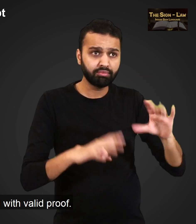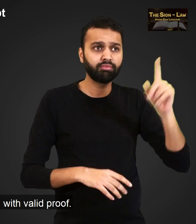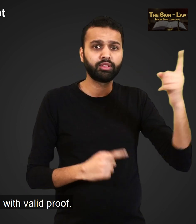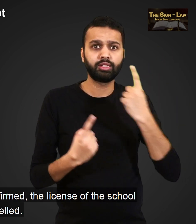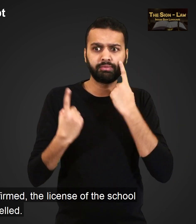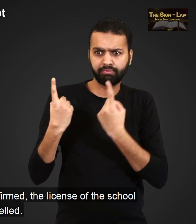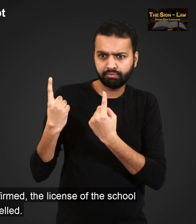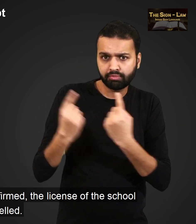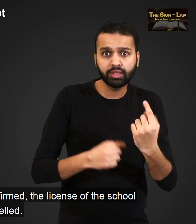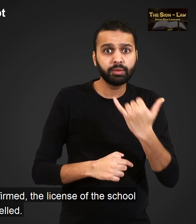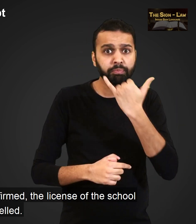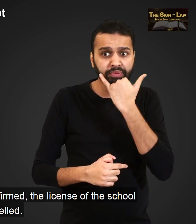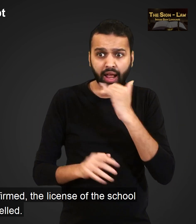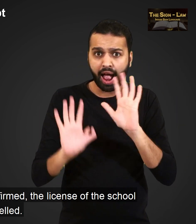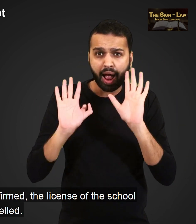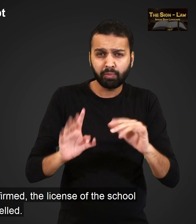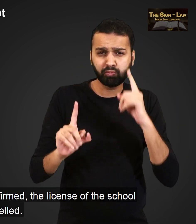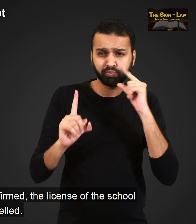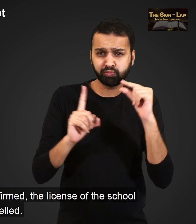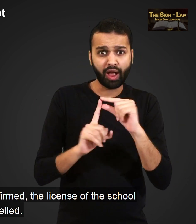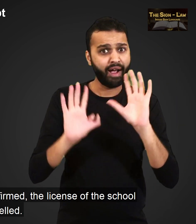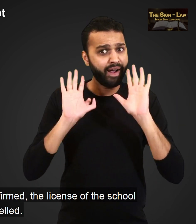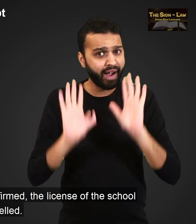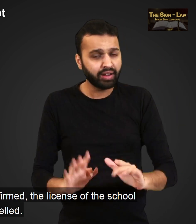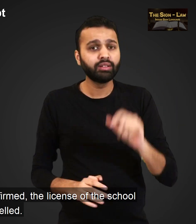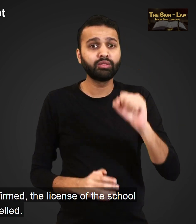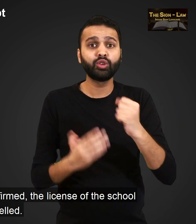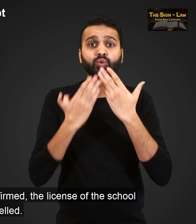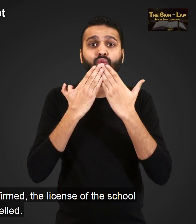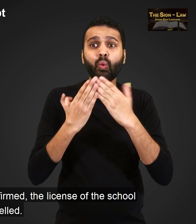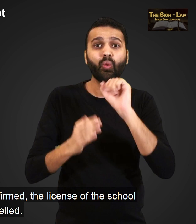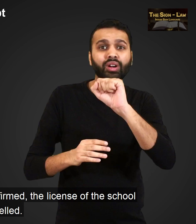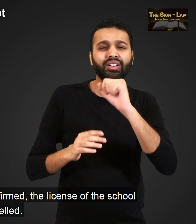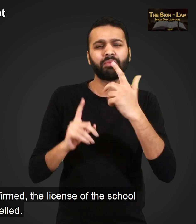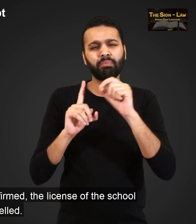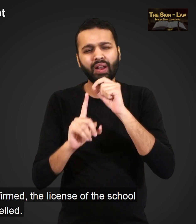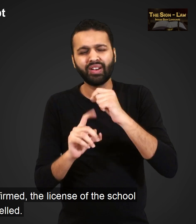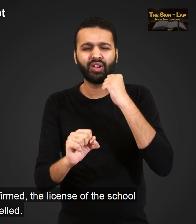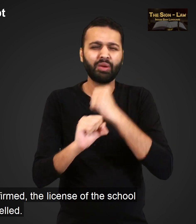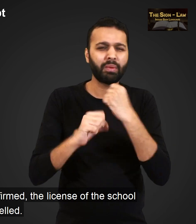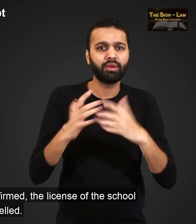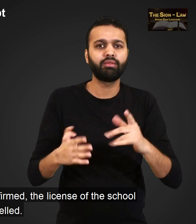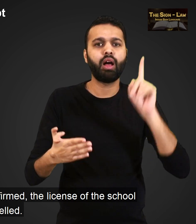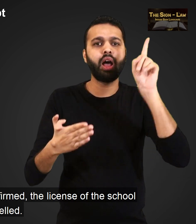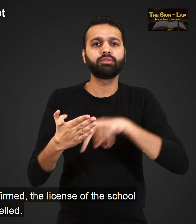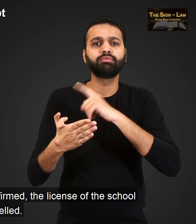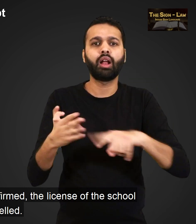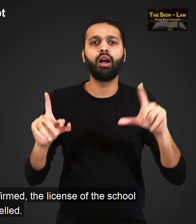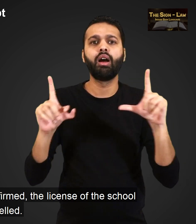proof. If the complaint is found valid and confirmed, the license of the school can be canceled.